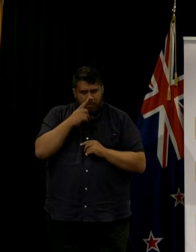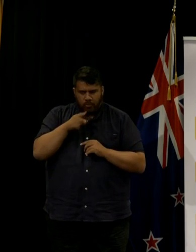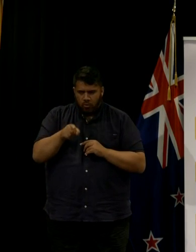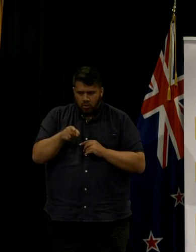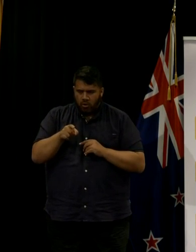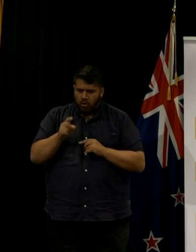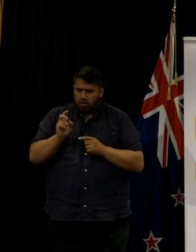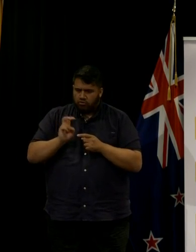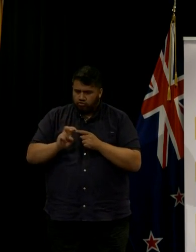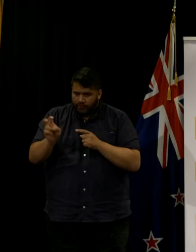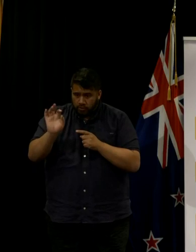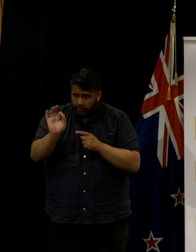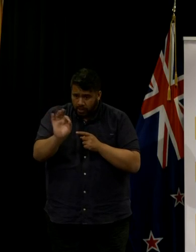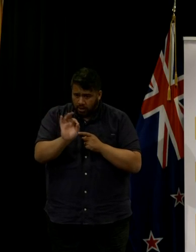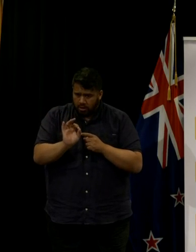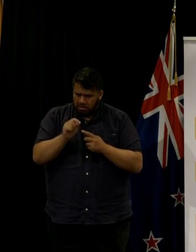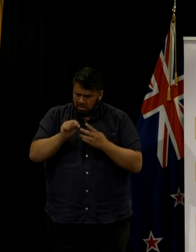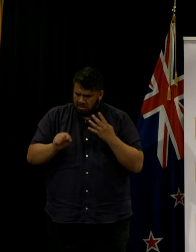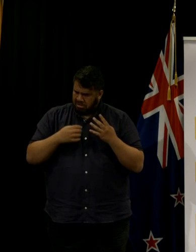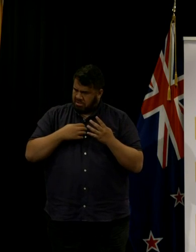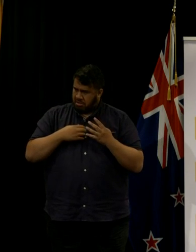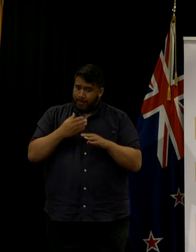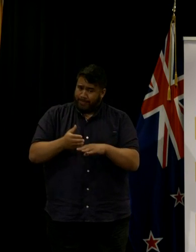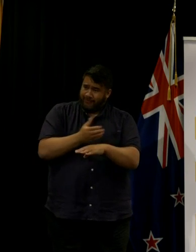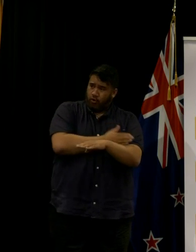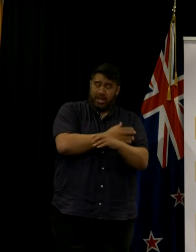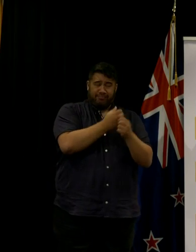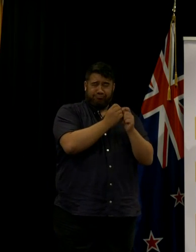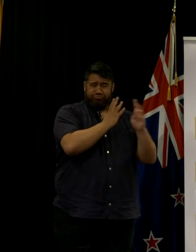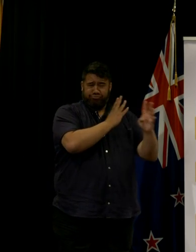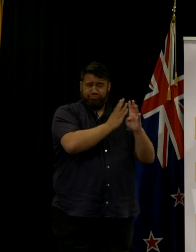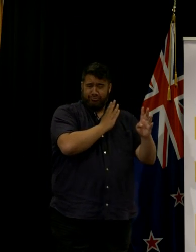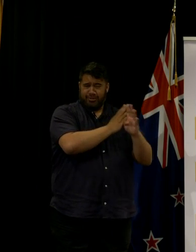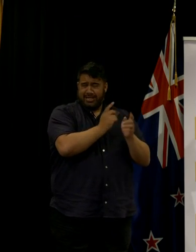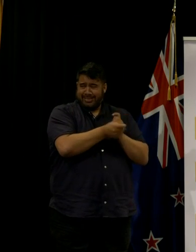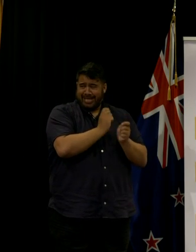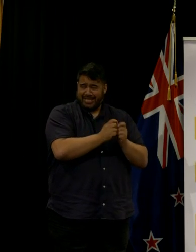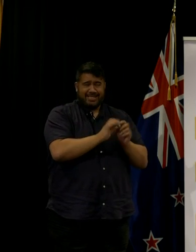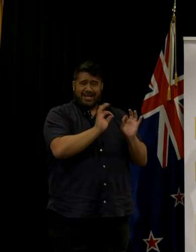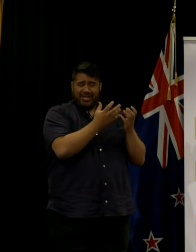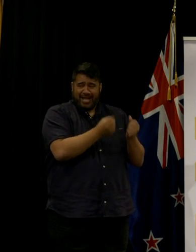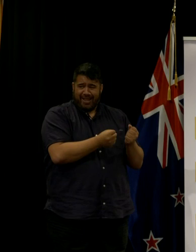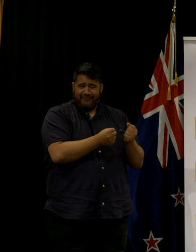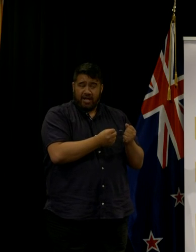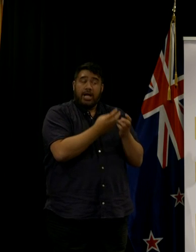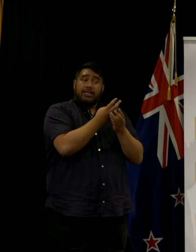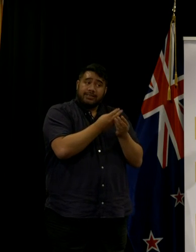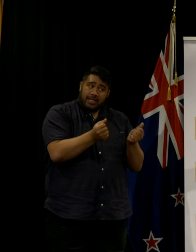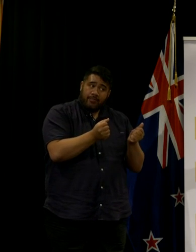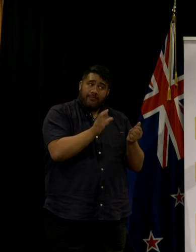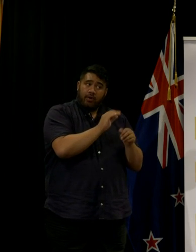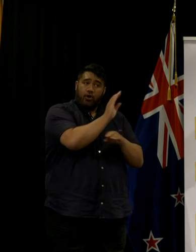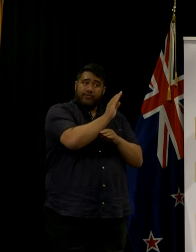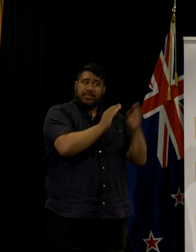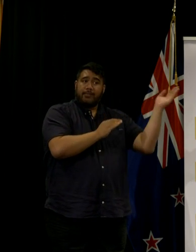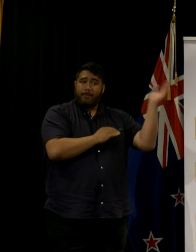overseas travel link. But prior to that, remember, there were thousands of tests done that were negative. Some were people who had travelled